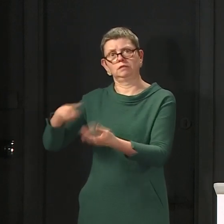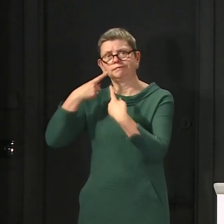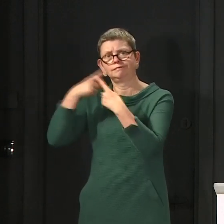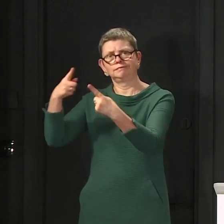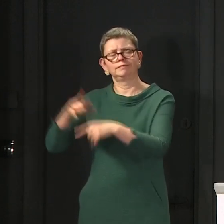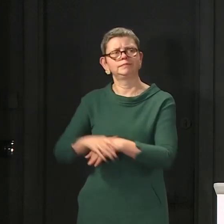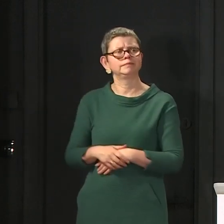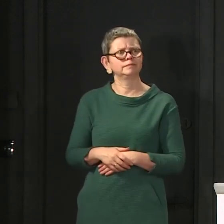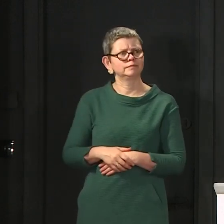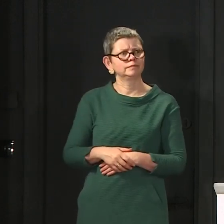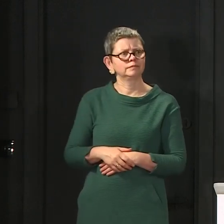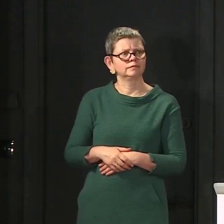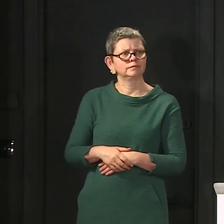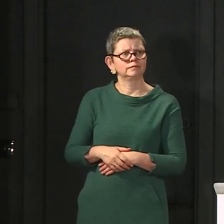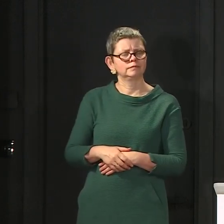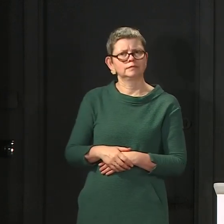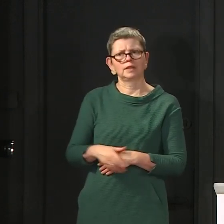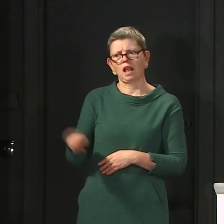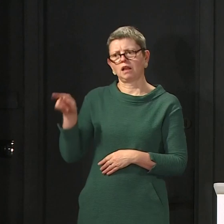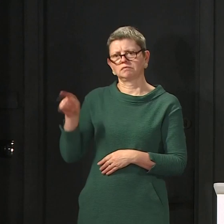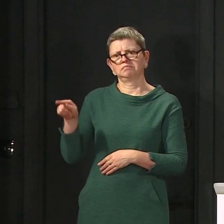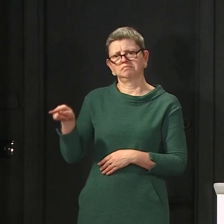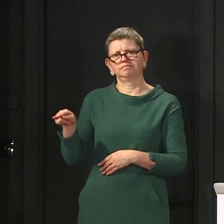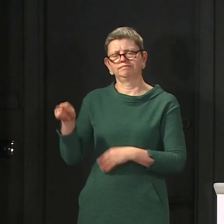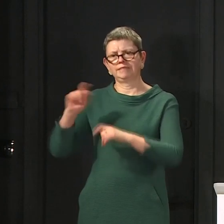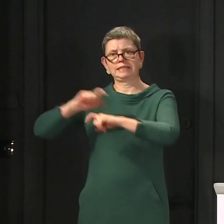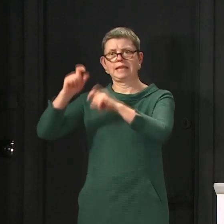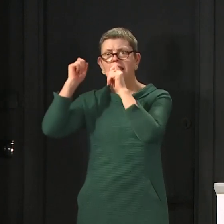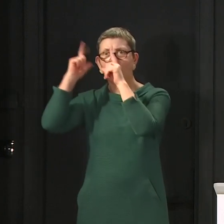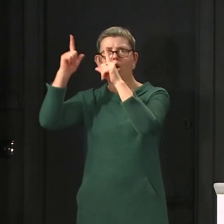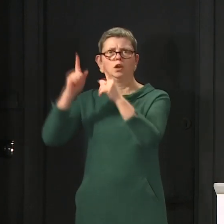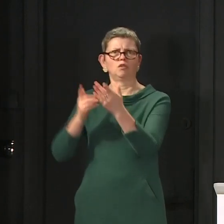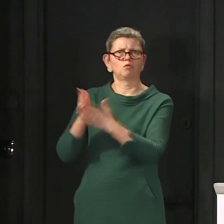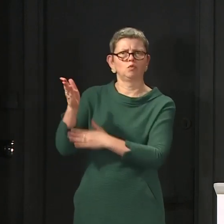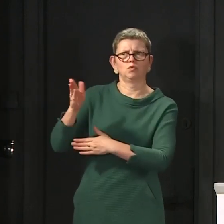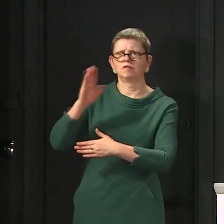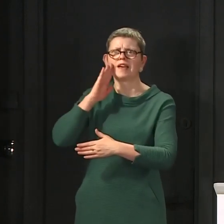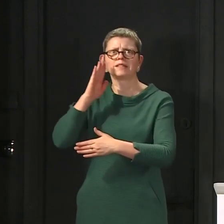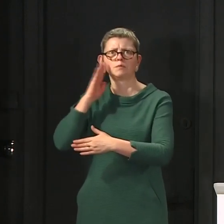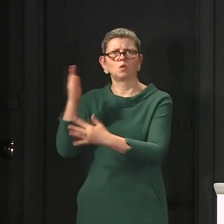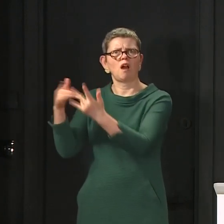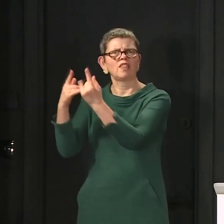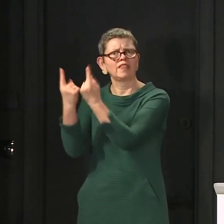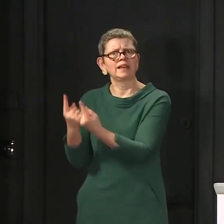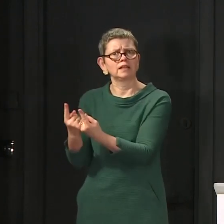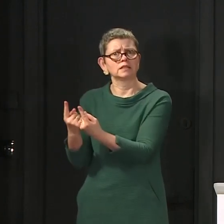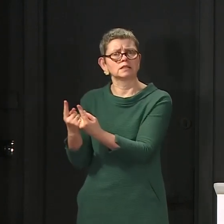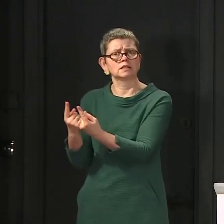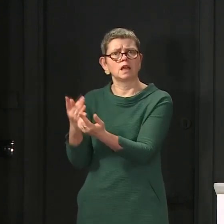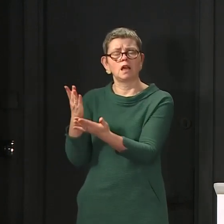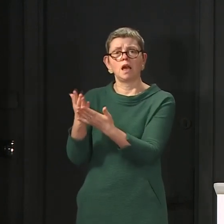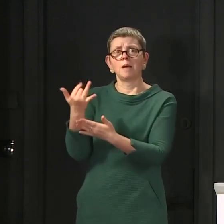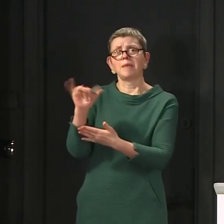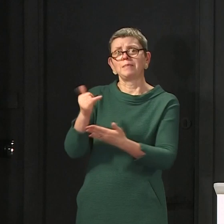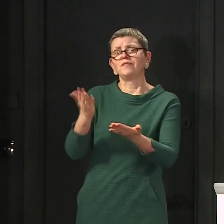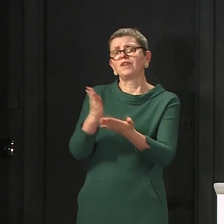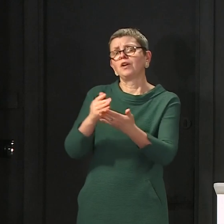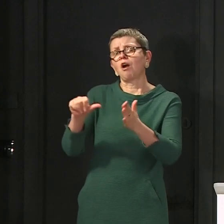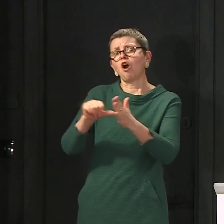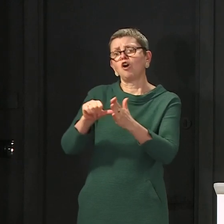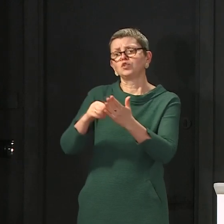run presumably on platforms such as Facebook, etc., where it may be very difficult to sort of screen out Scots seeing